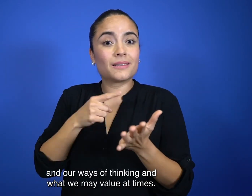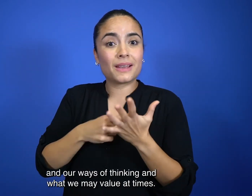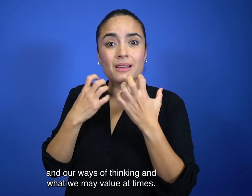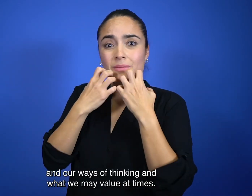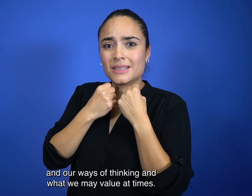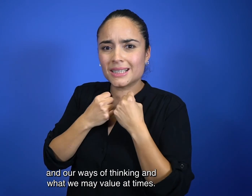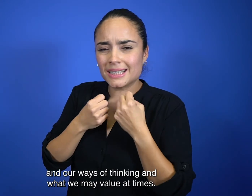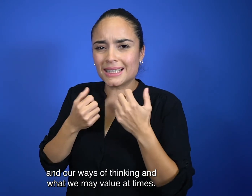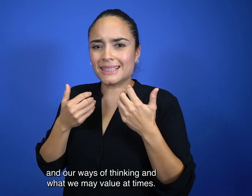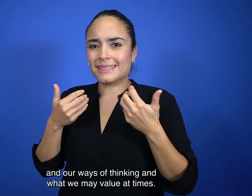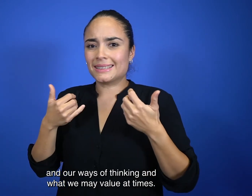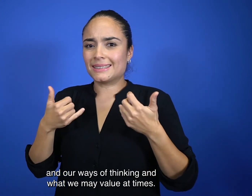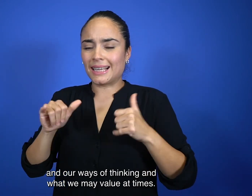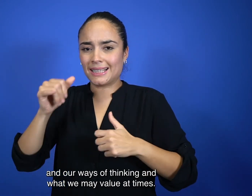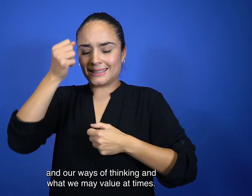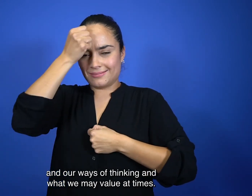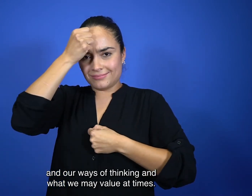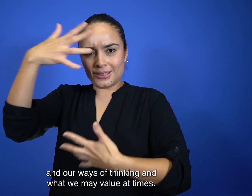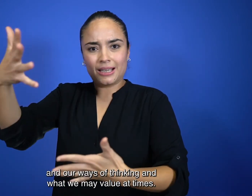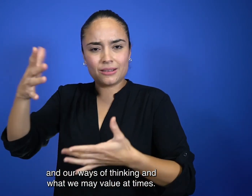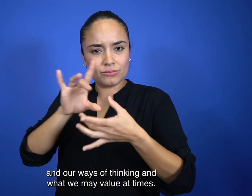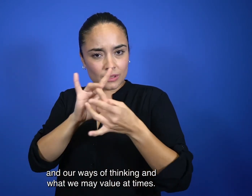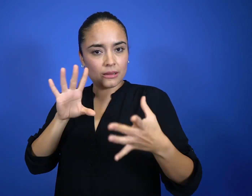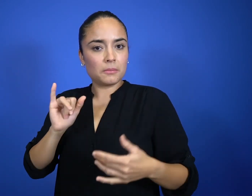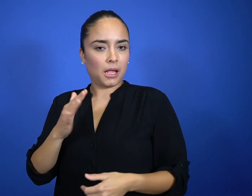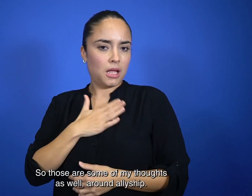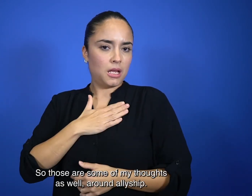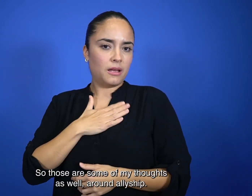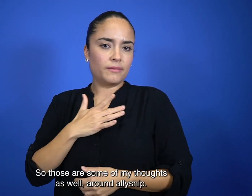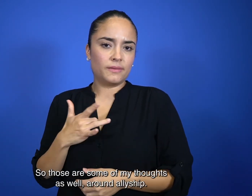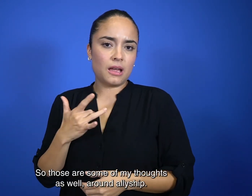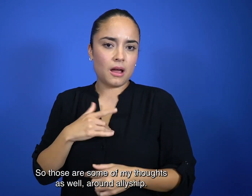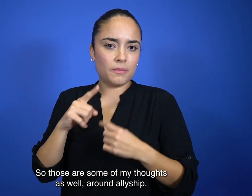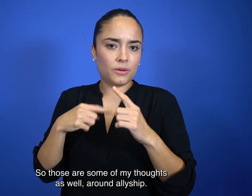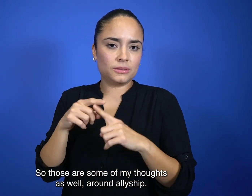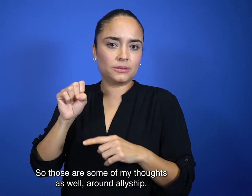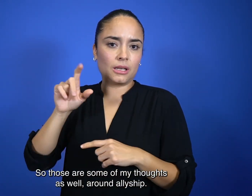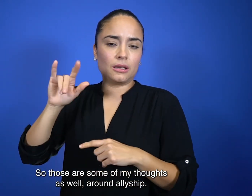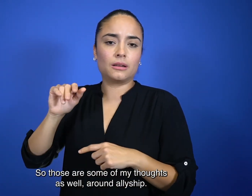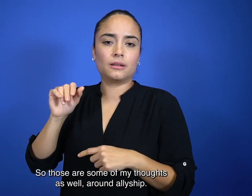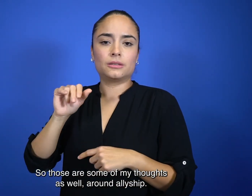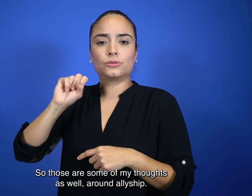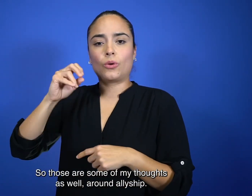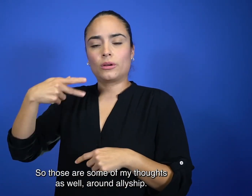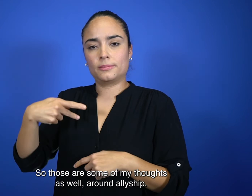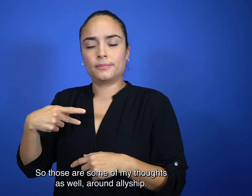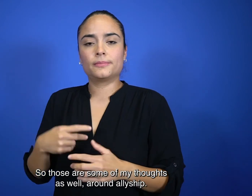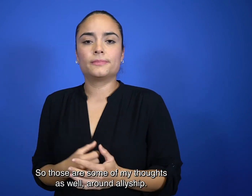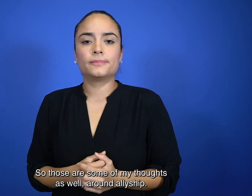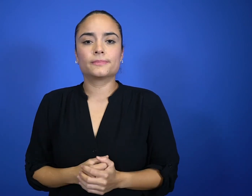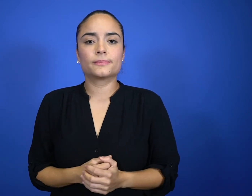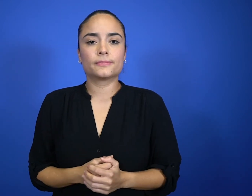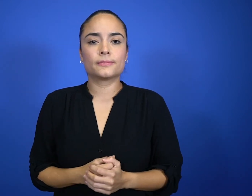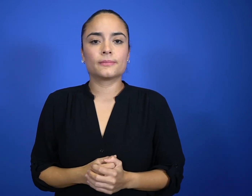what we may value at times. So those are some of my thoughts as well around allyship.